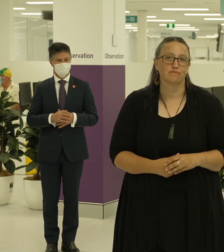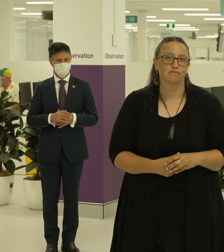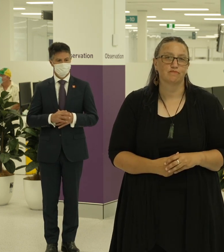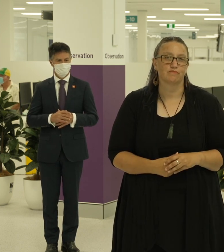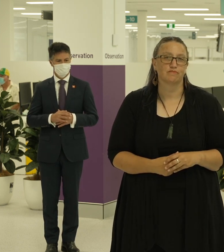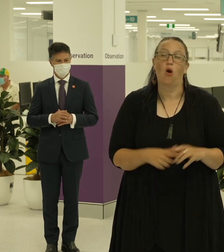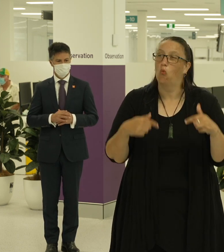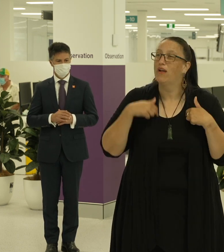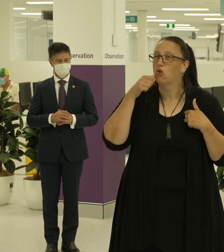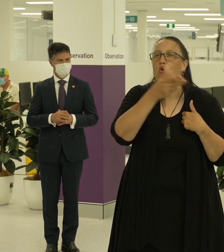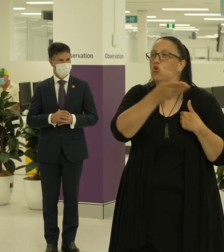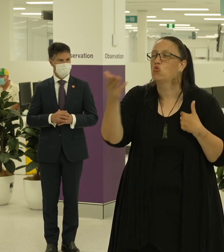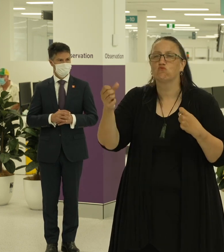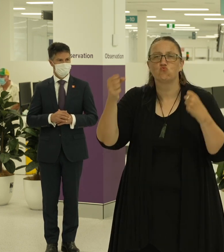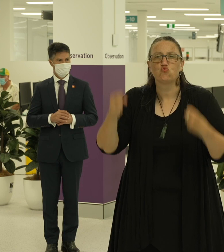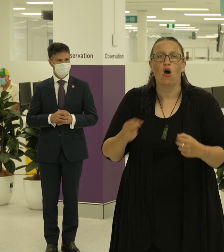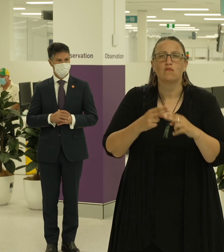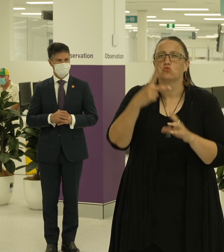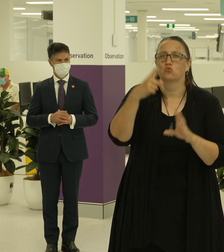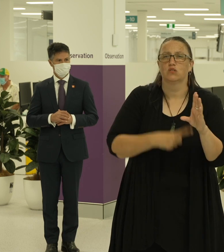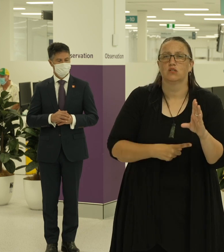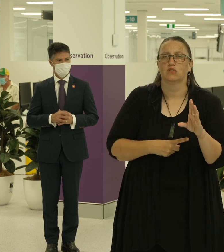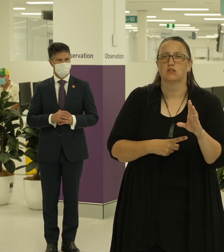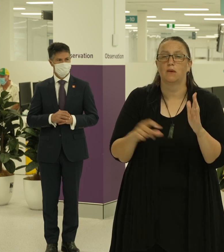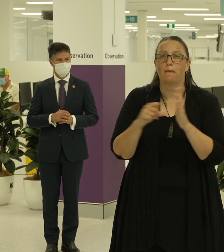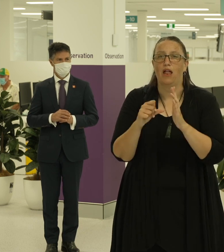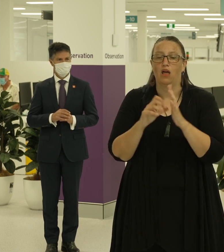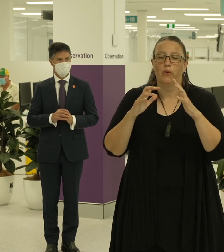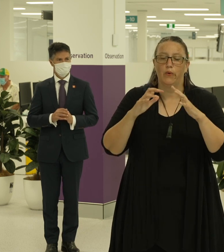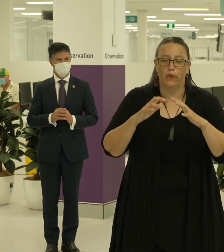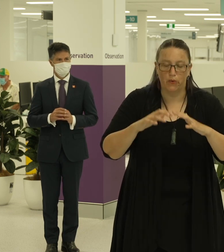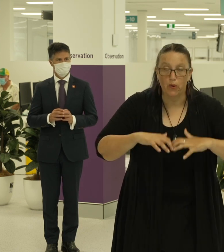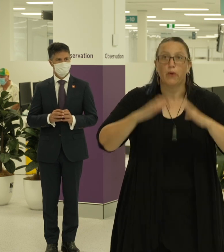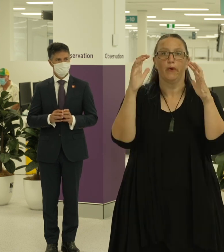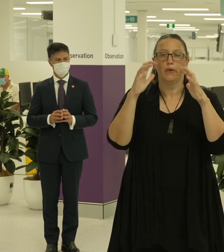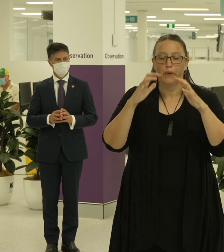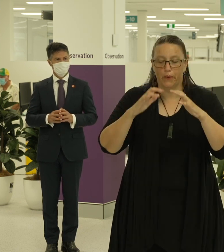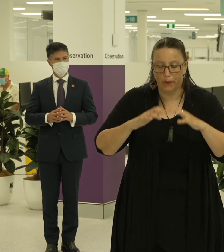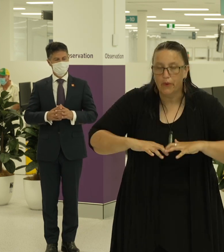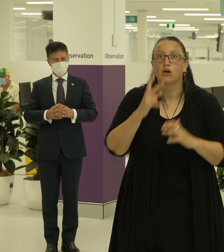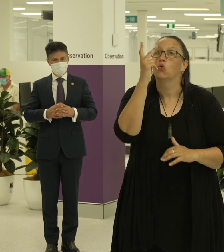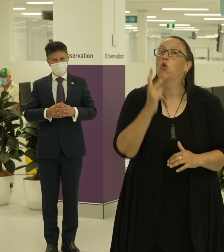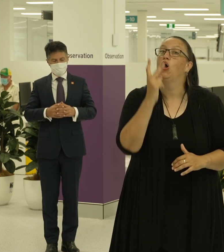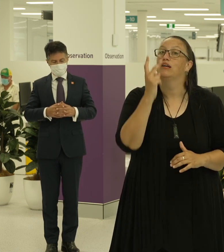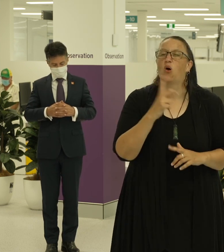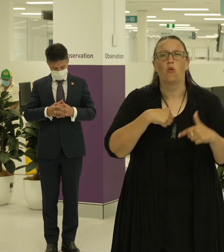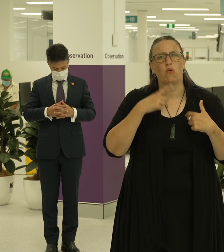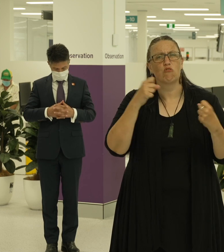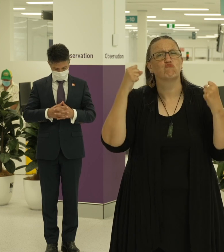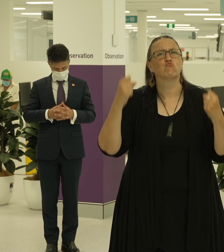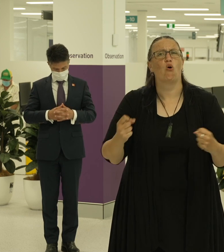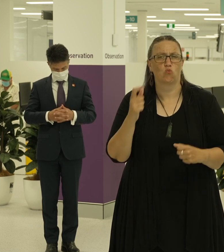strong for 2 years, that our economy has bounced back twice, and we will come out of this stronger out the other